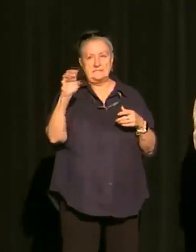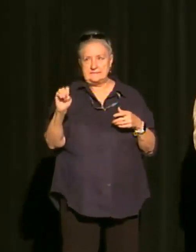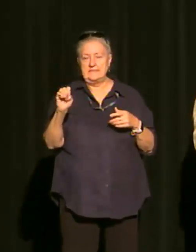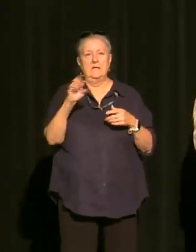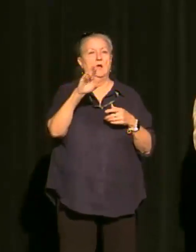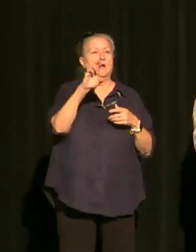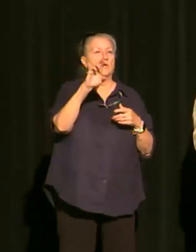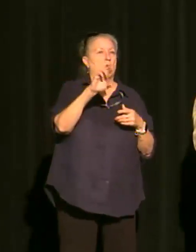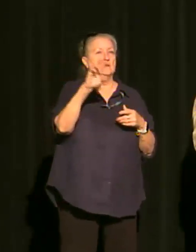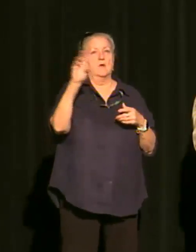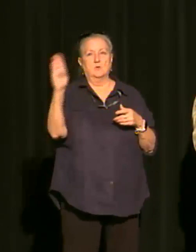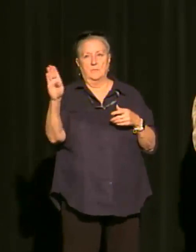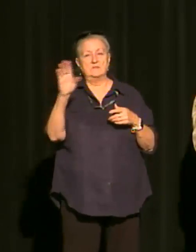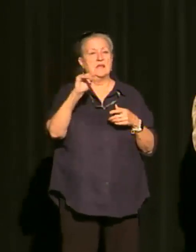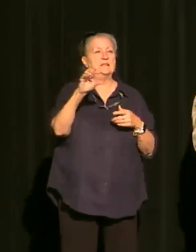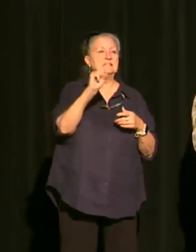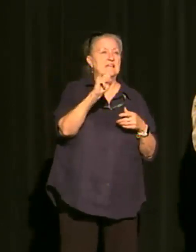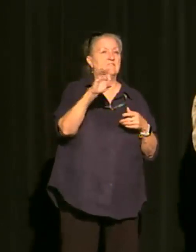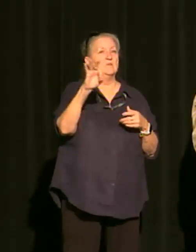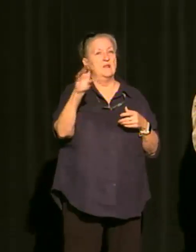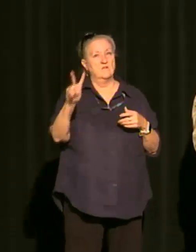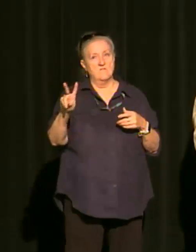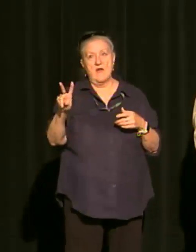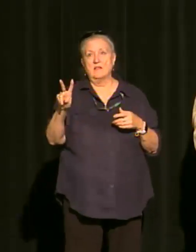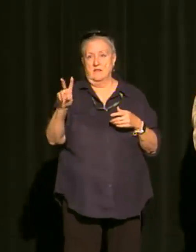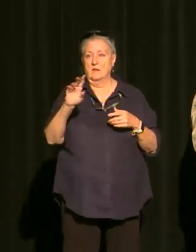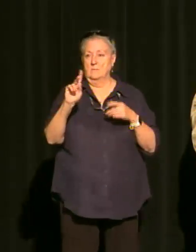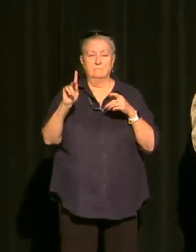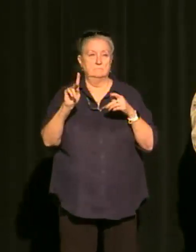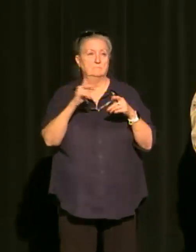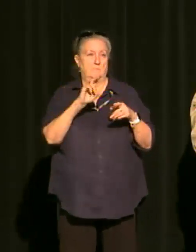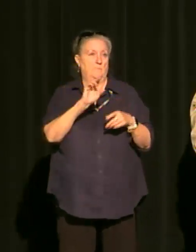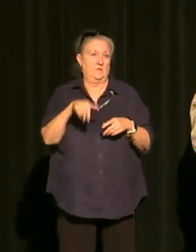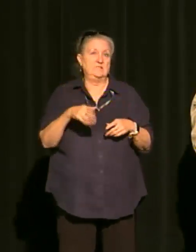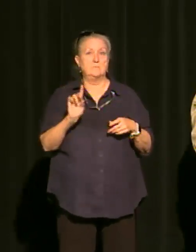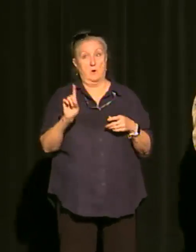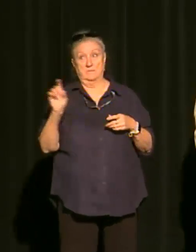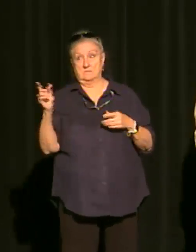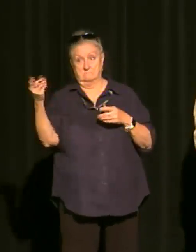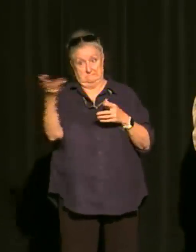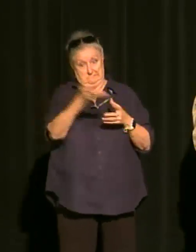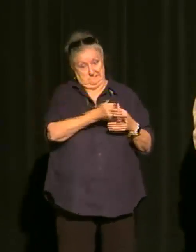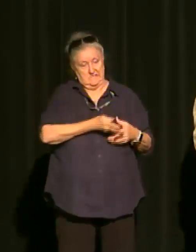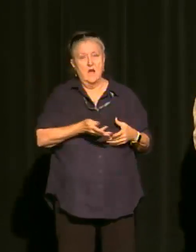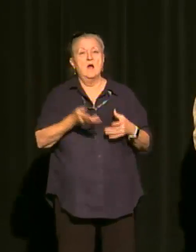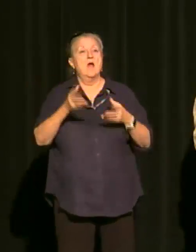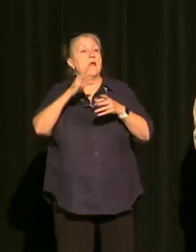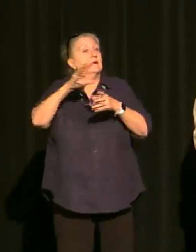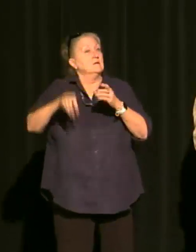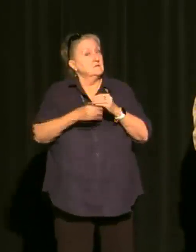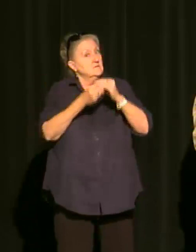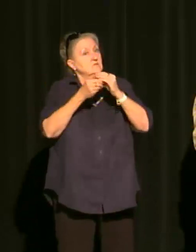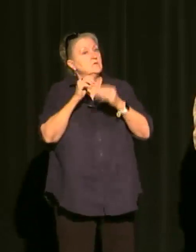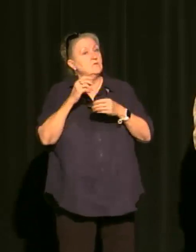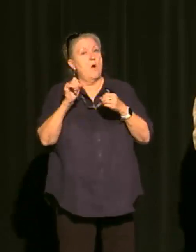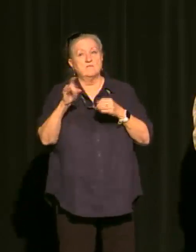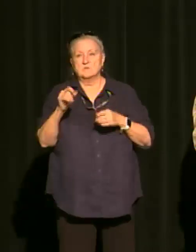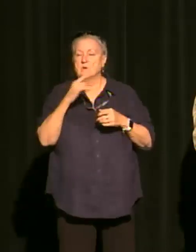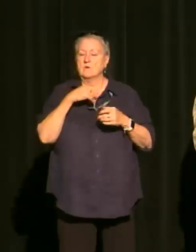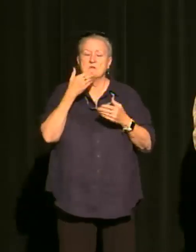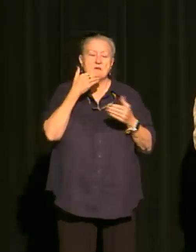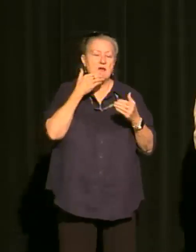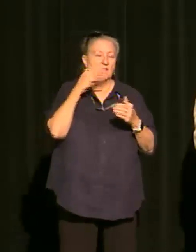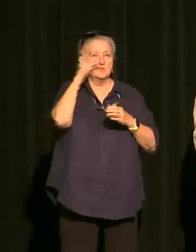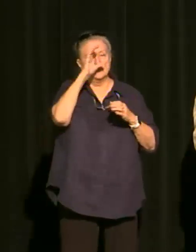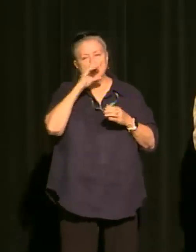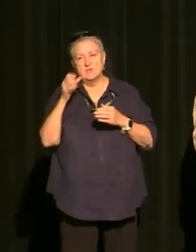Redondo Beach, and San Fernando police departments. In addition to the officers, we want to thank the search and rescue team